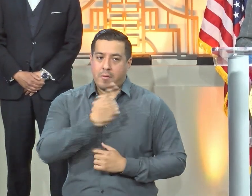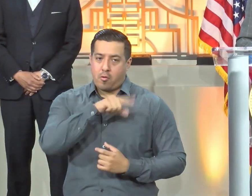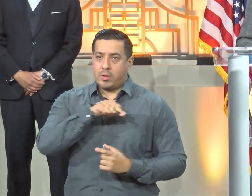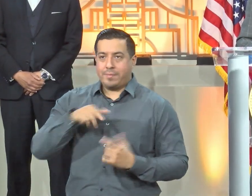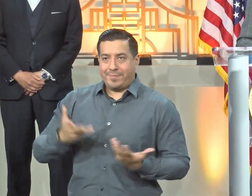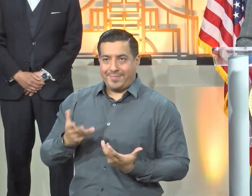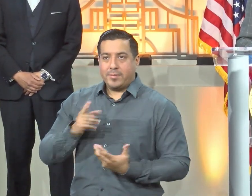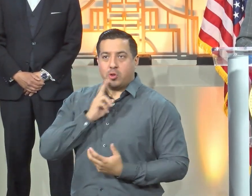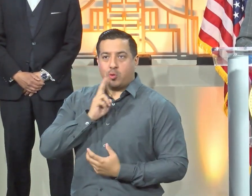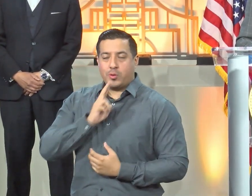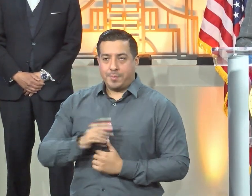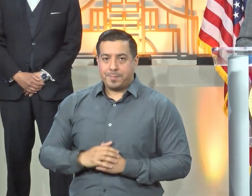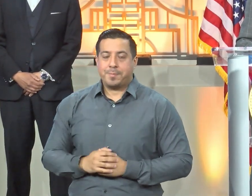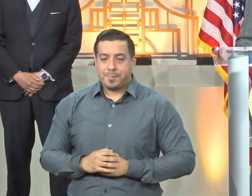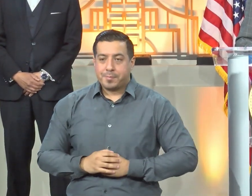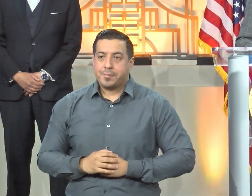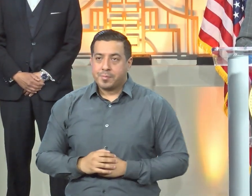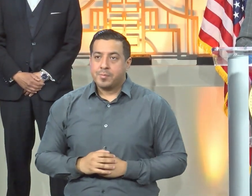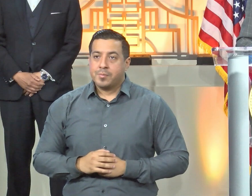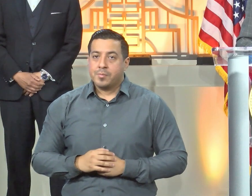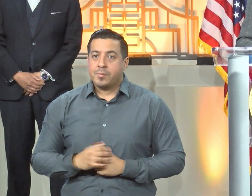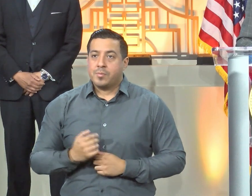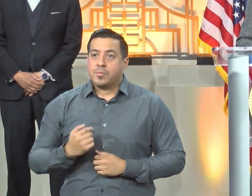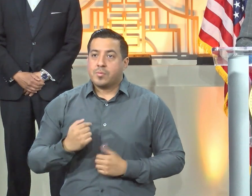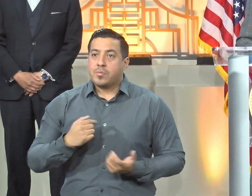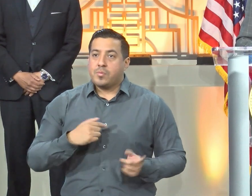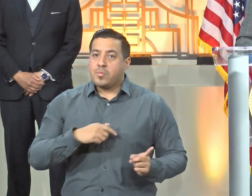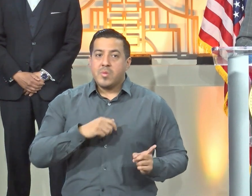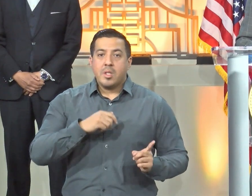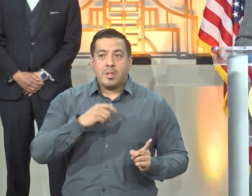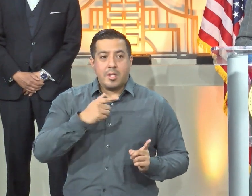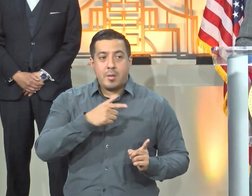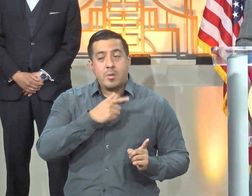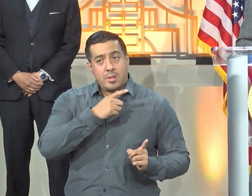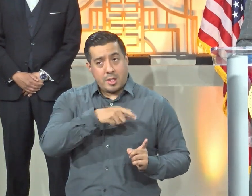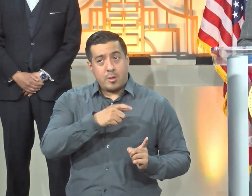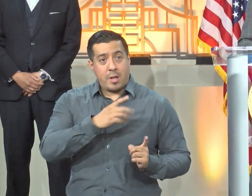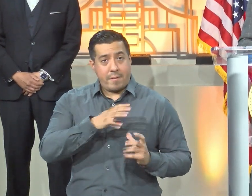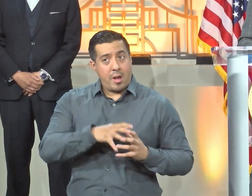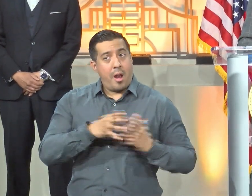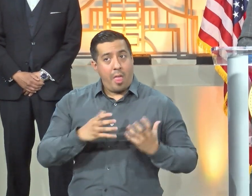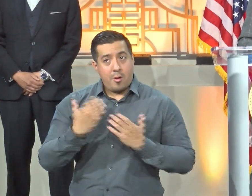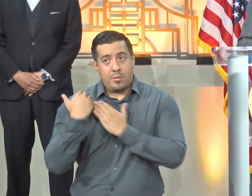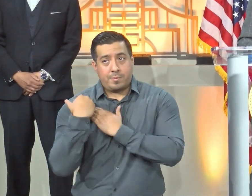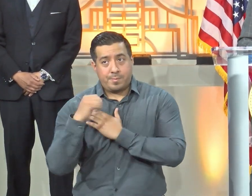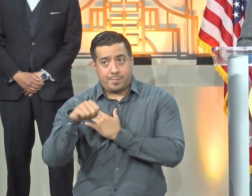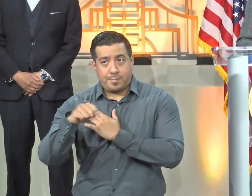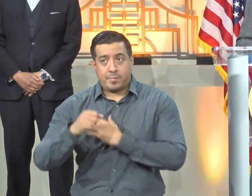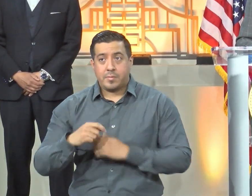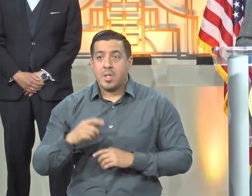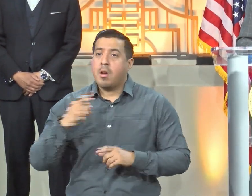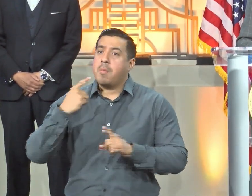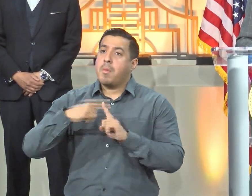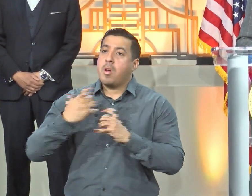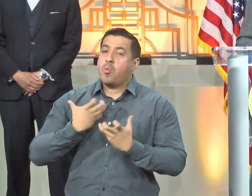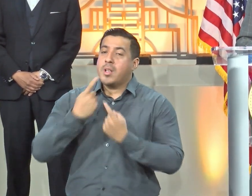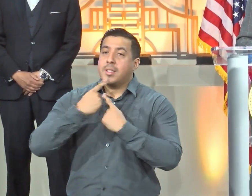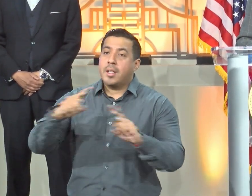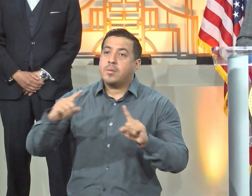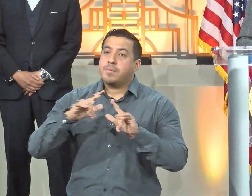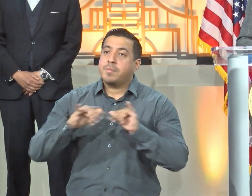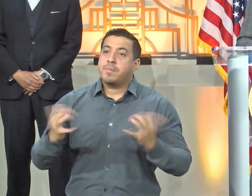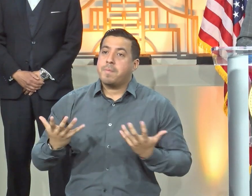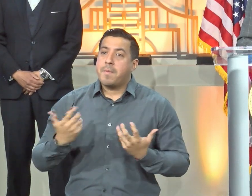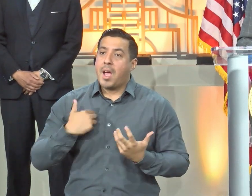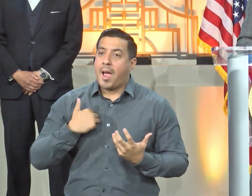of Houston. Shoes will be hard to fill. And I'm pleased to announce at the same time